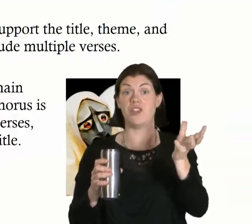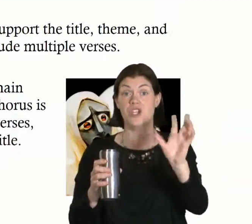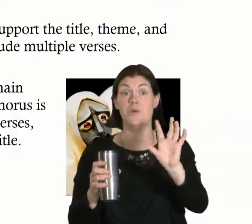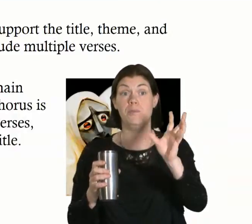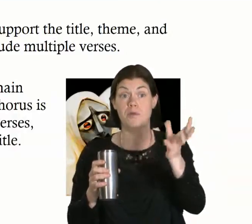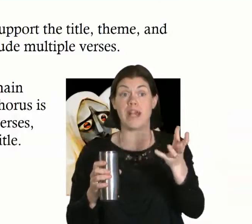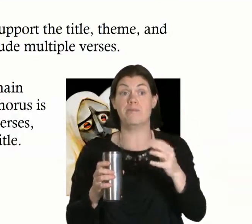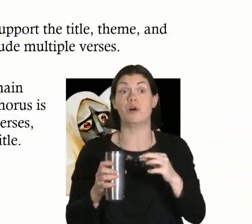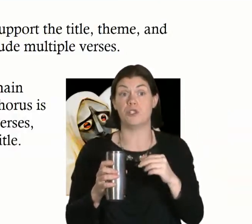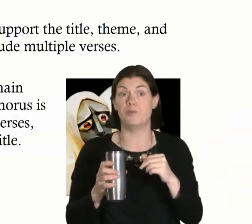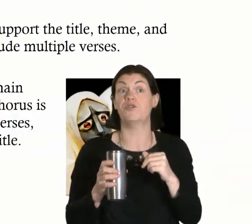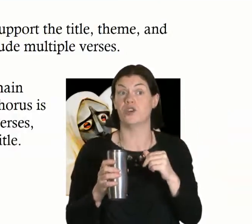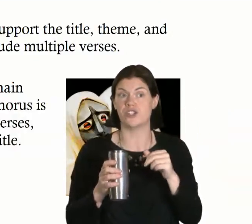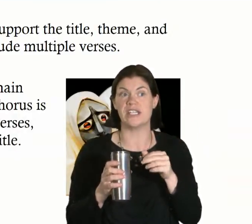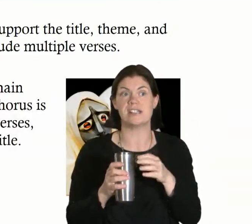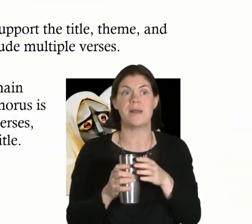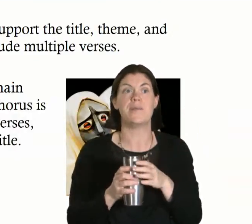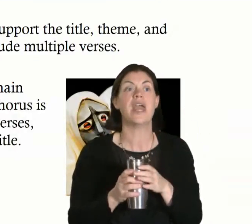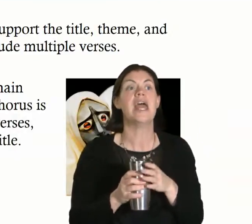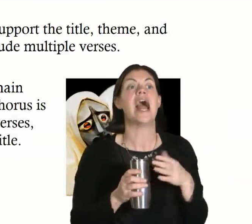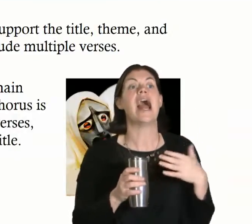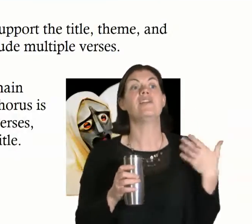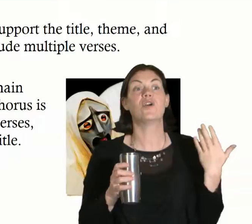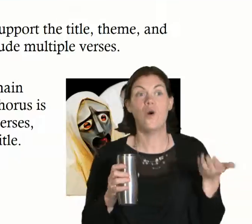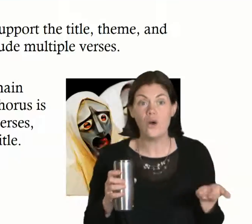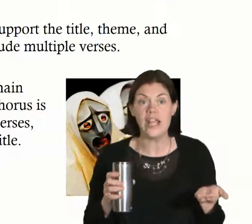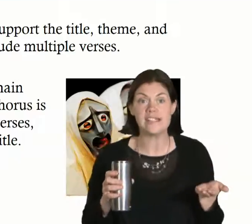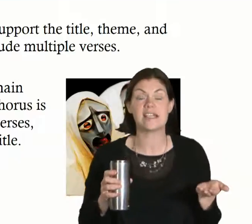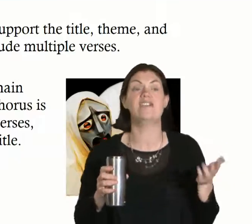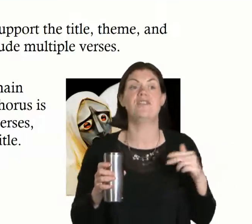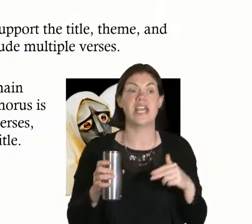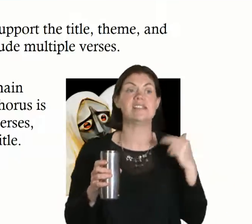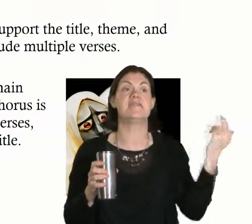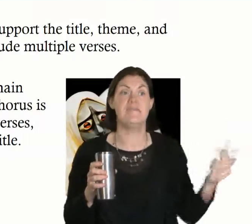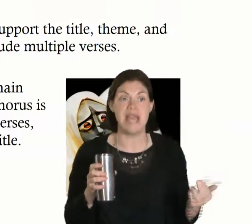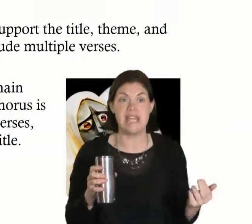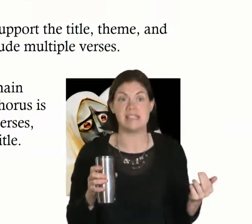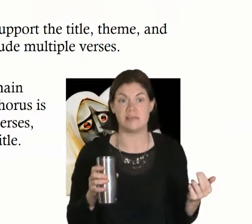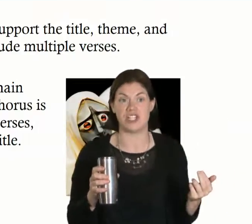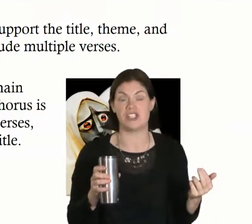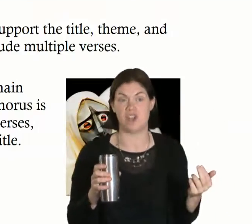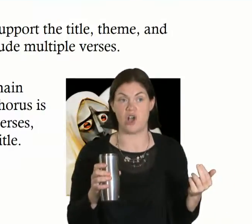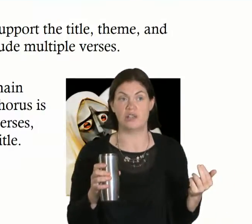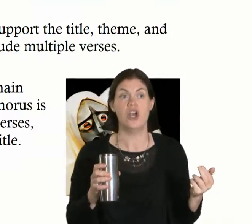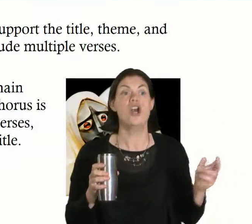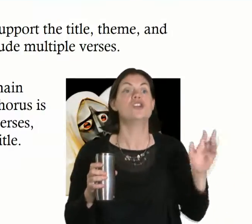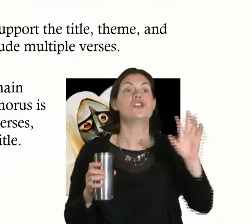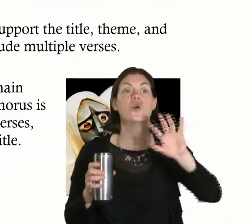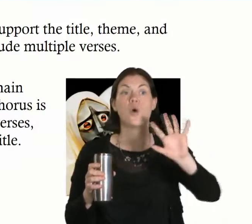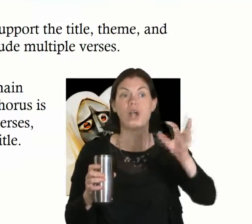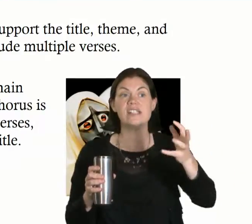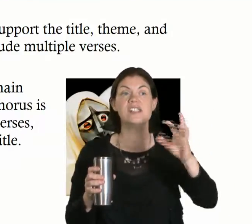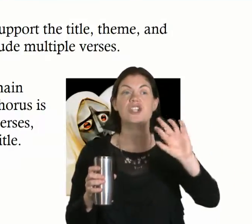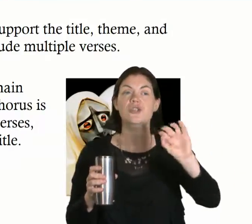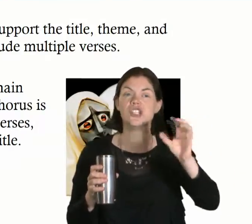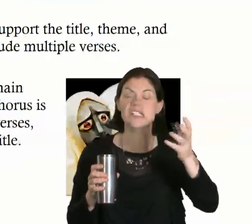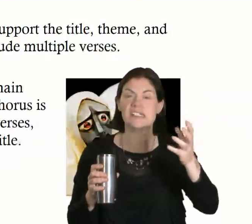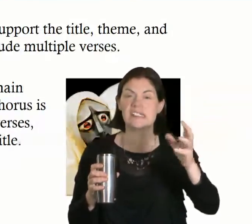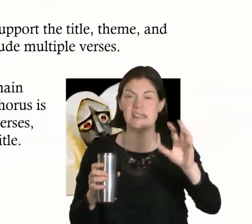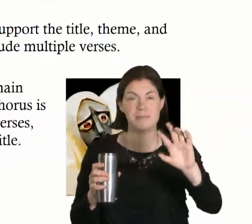as well, that you will be writing multiple verses. And the chorus conveys the main subject of the song. So the chorus